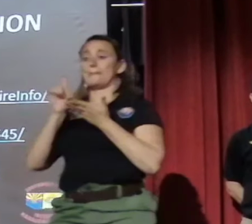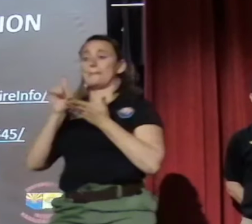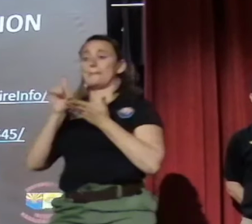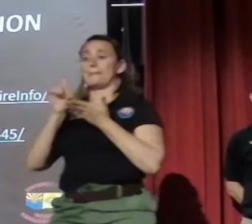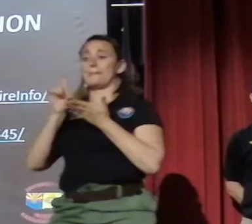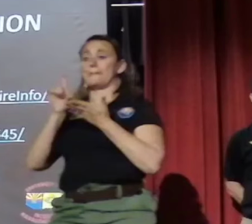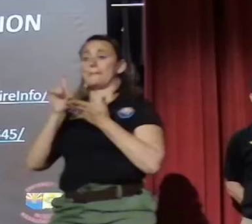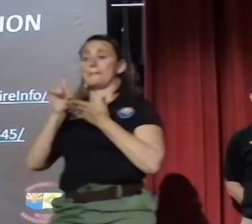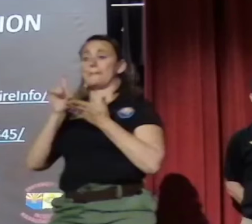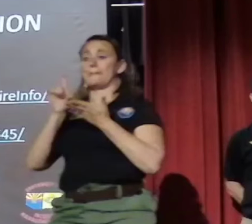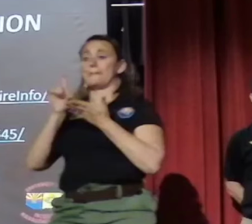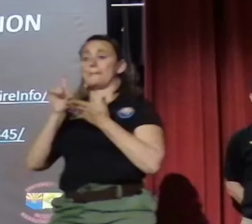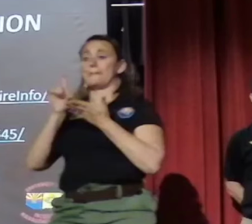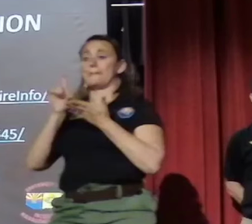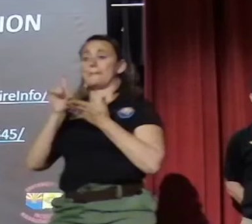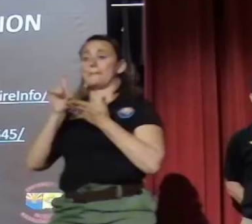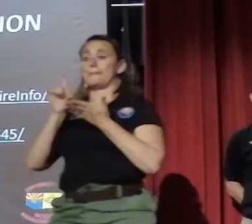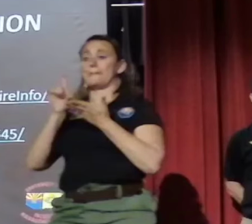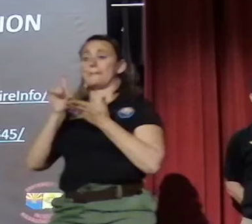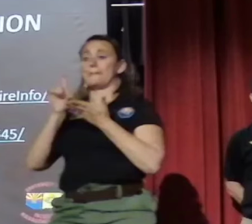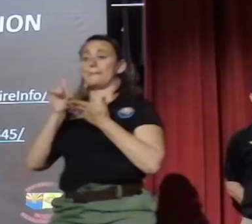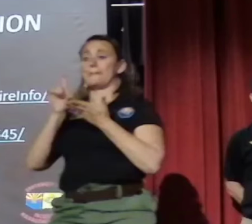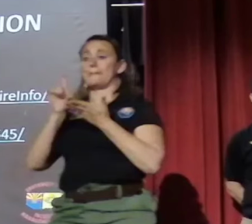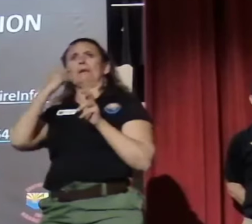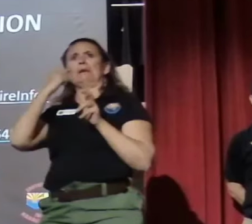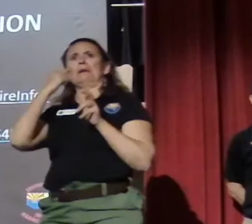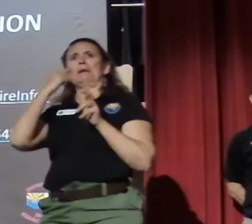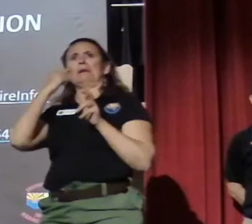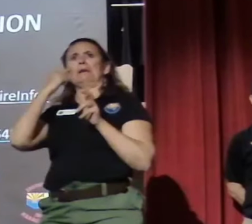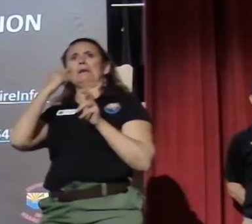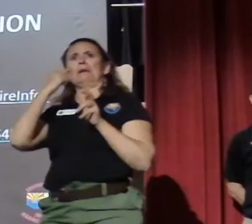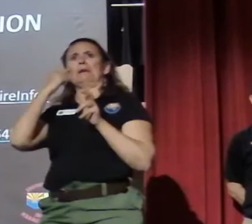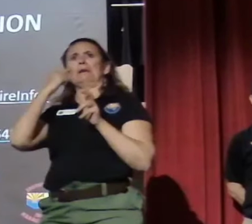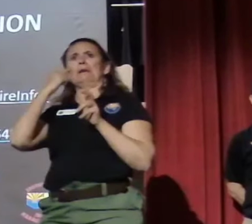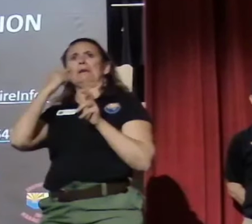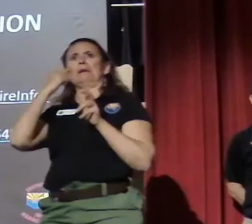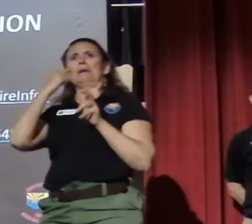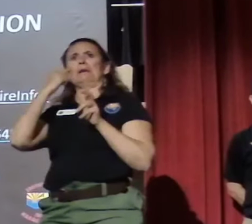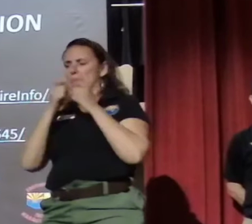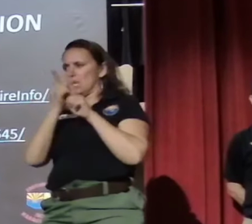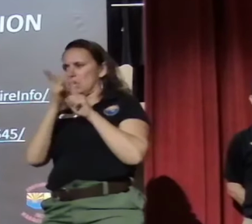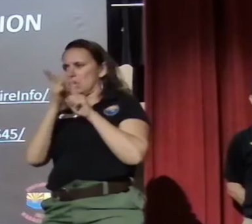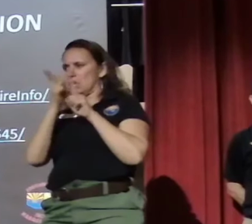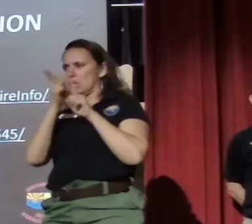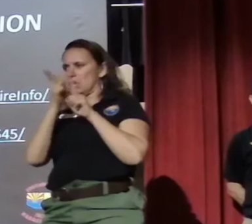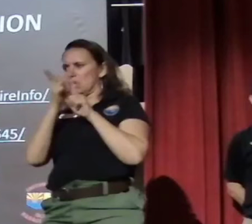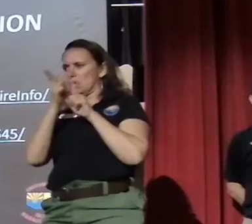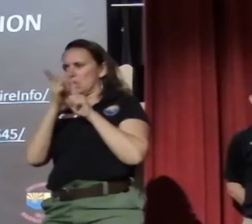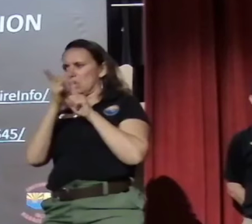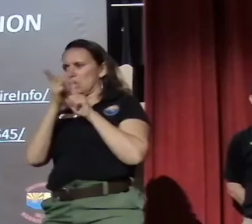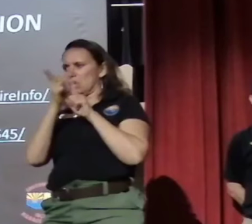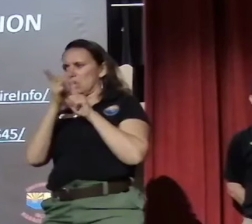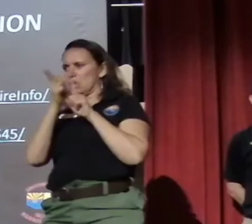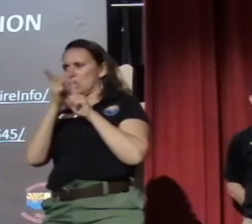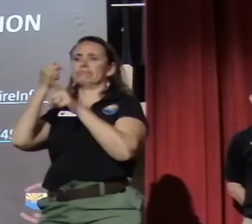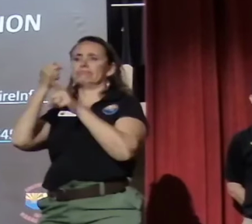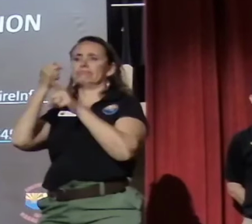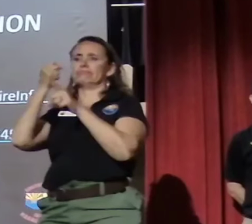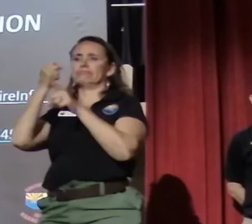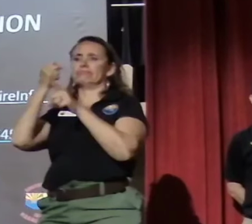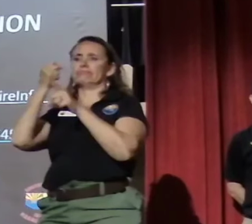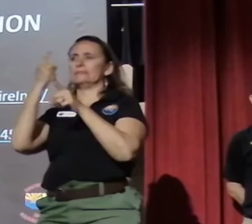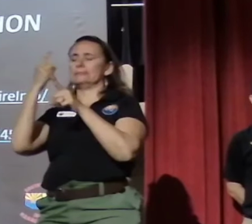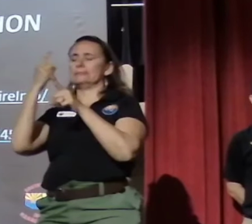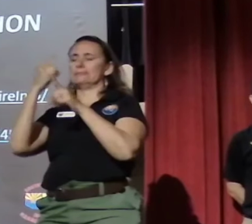don't want you or anyone for that matter thinking, all right, this is the way I'm going to go out. And then when something happens, that way's